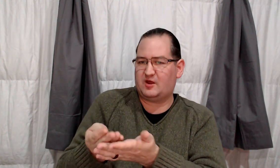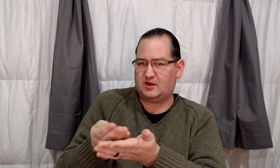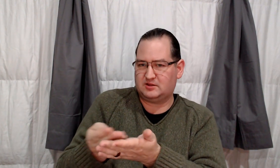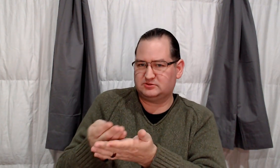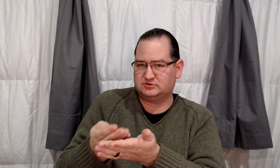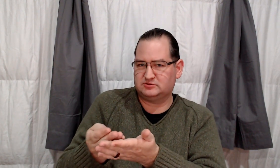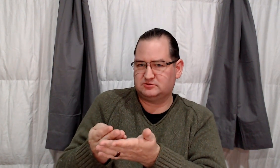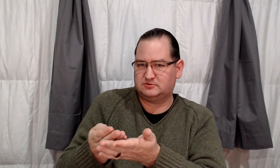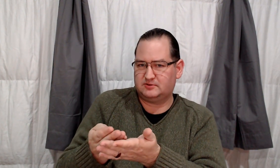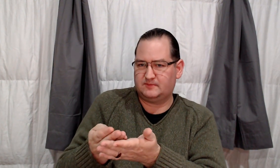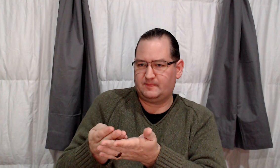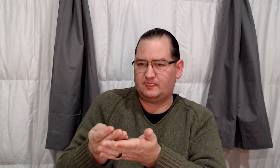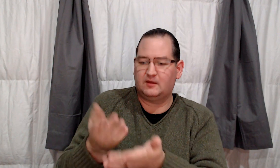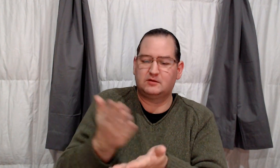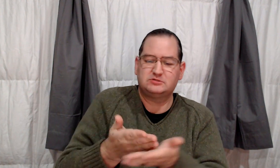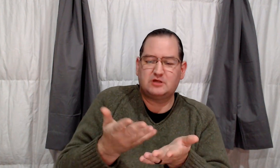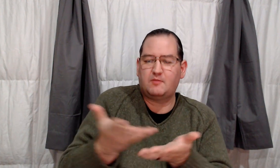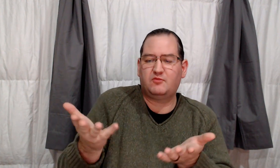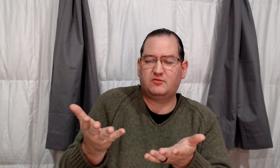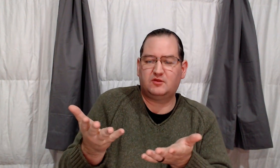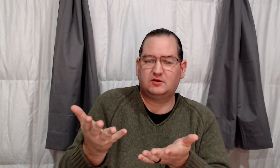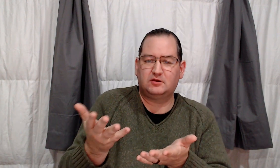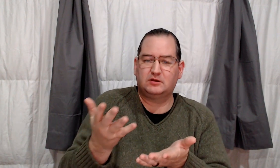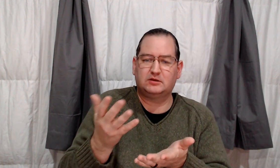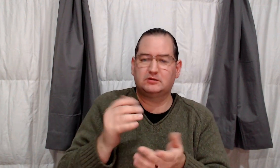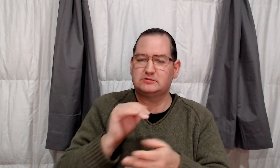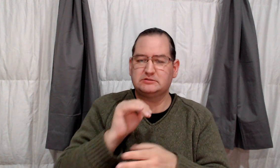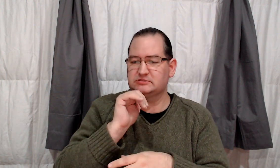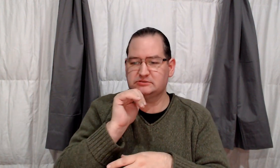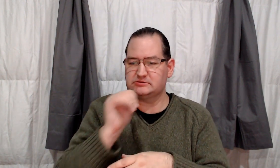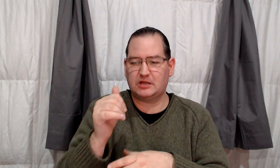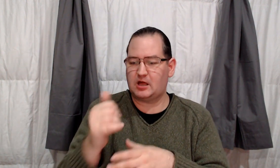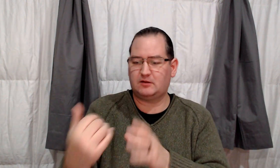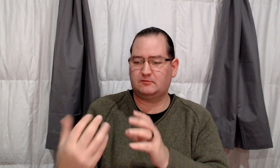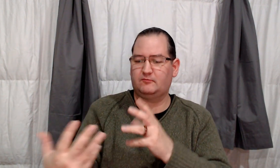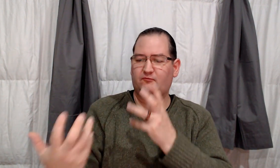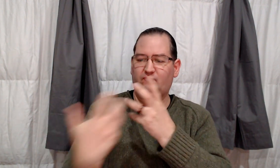something that no longer suits you, something you'd love to be free of.